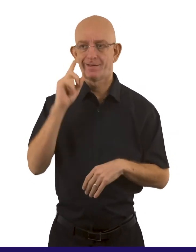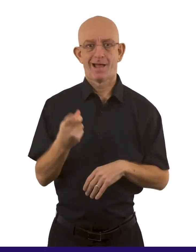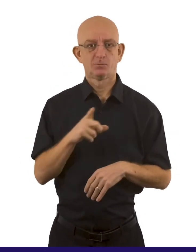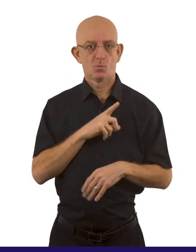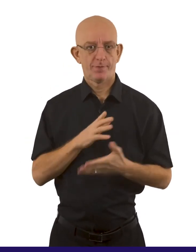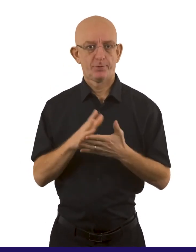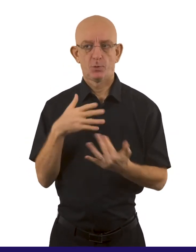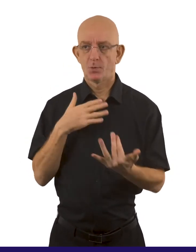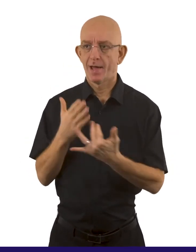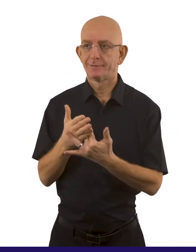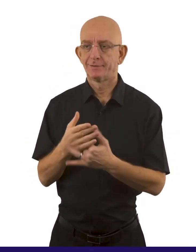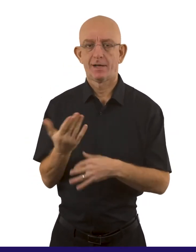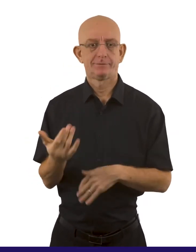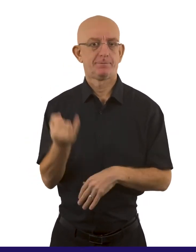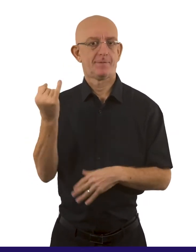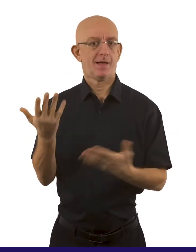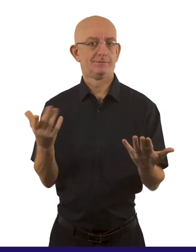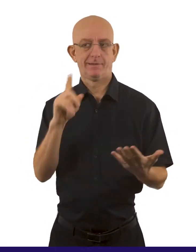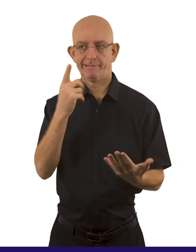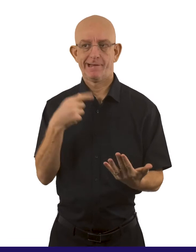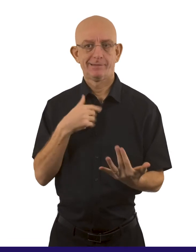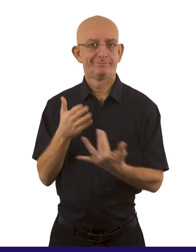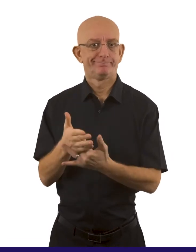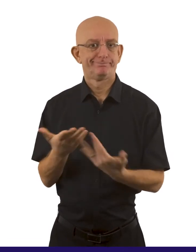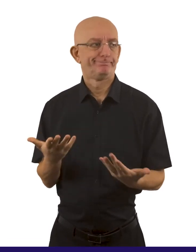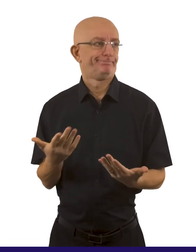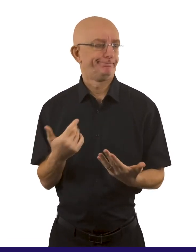from doing due to accessibility issues?